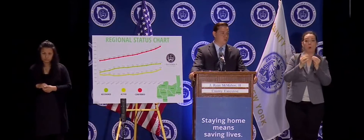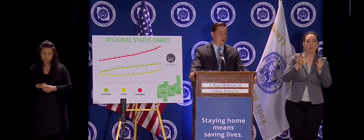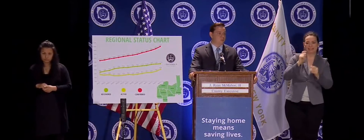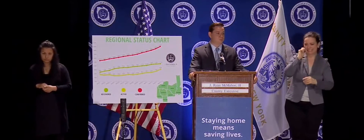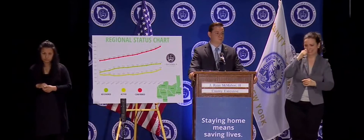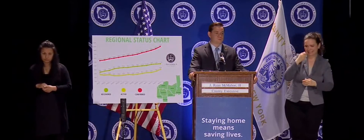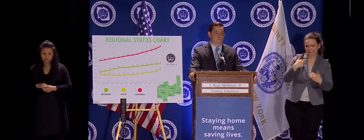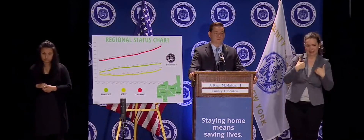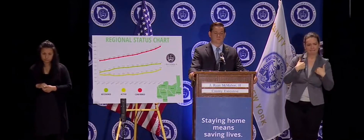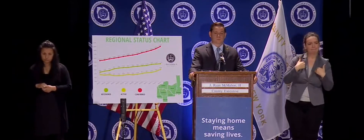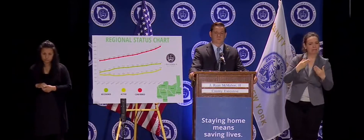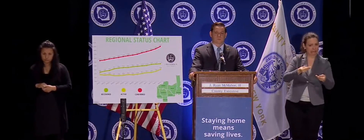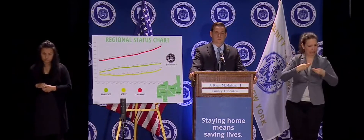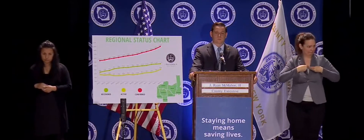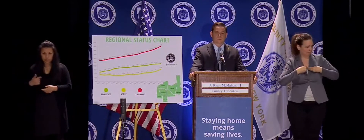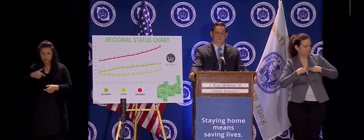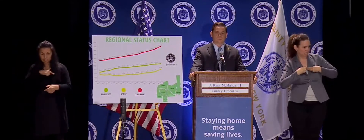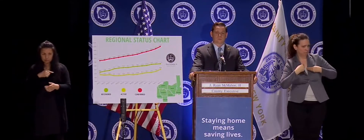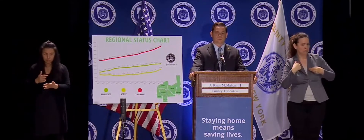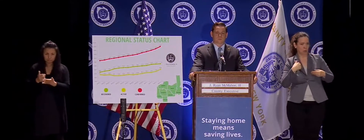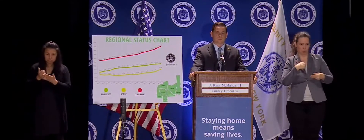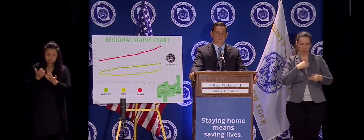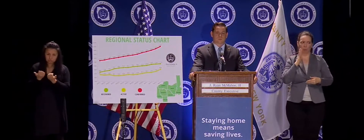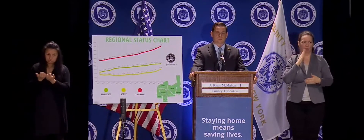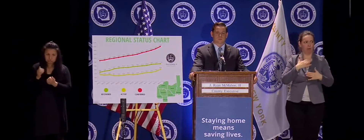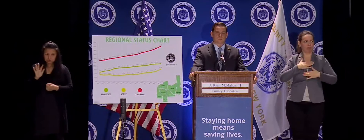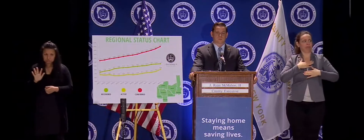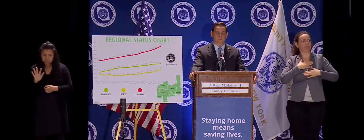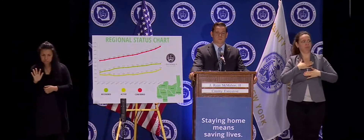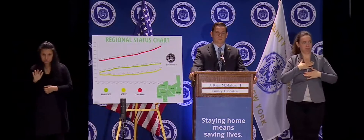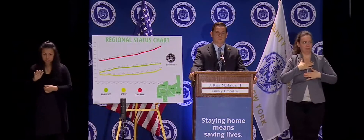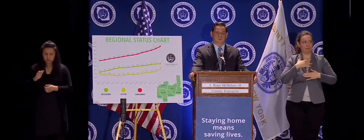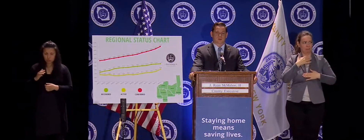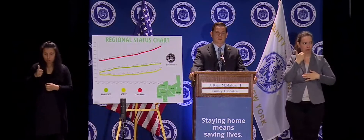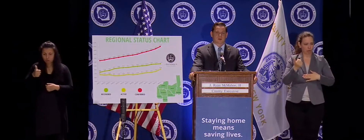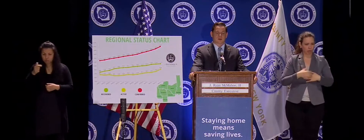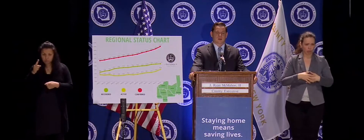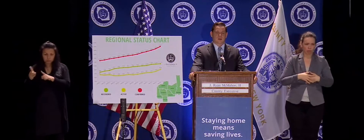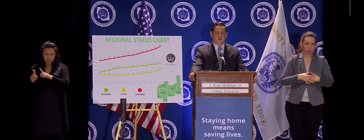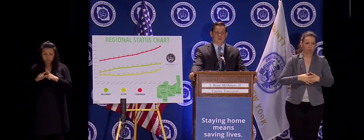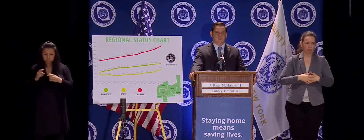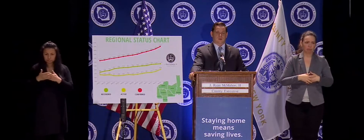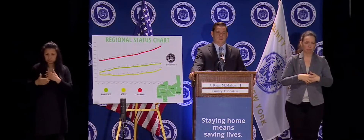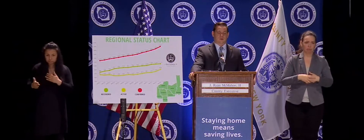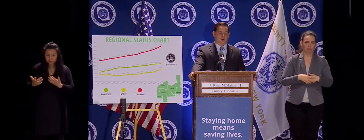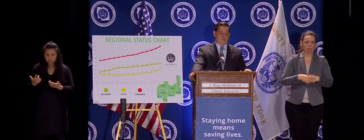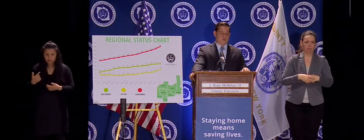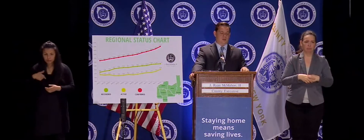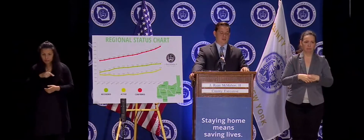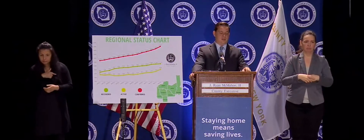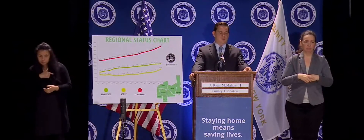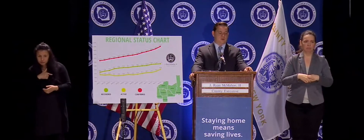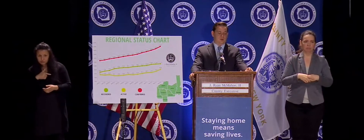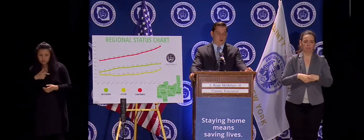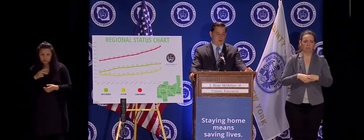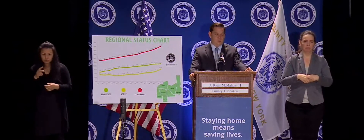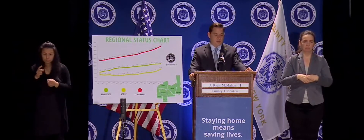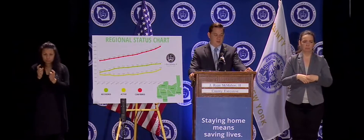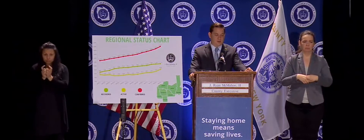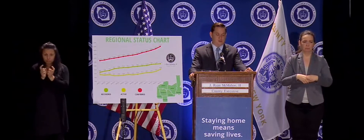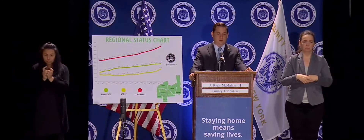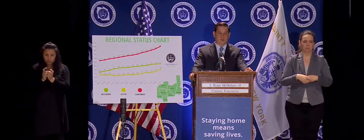forward as well. Is the state's definition of Central New York the same 7 counties to your right? So the state Central New